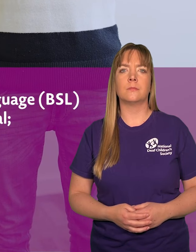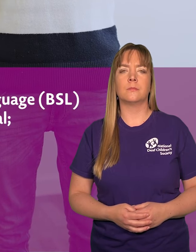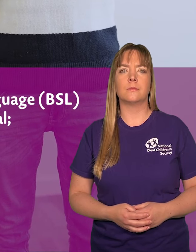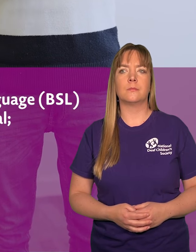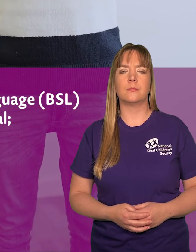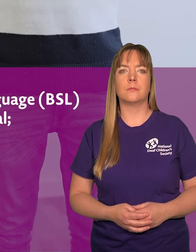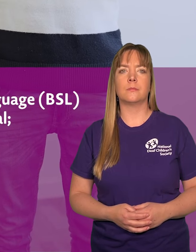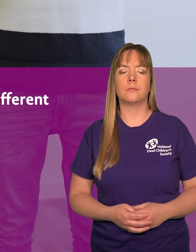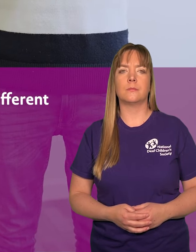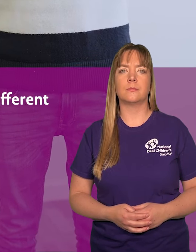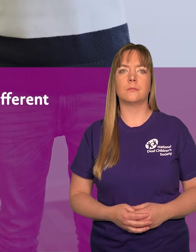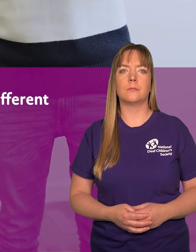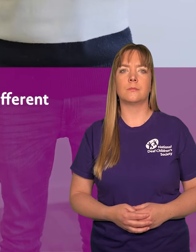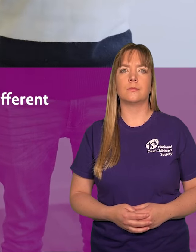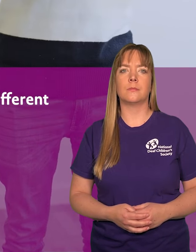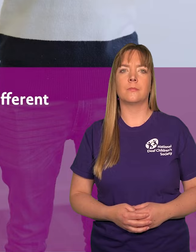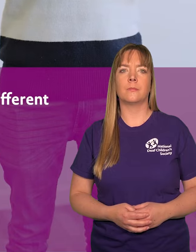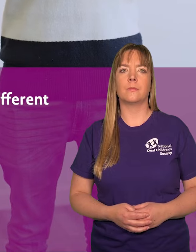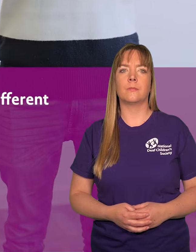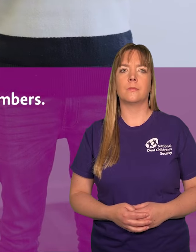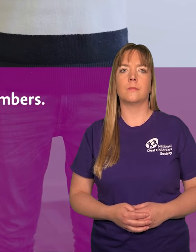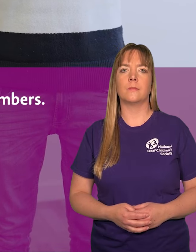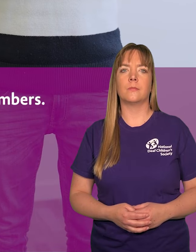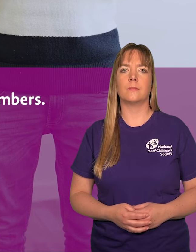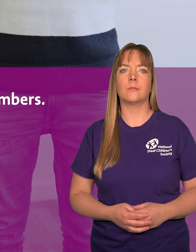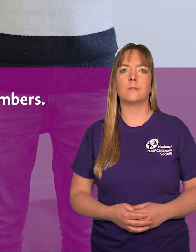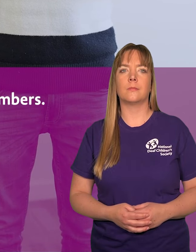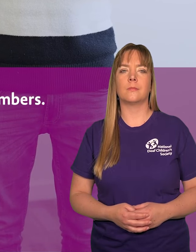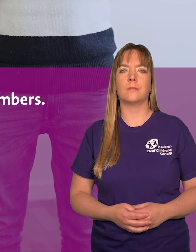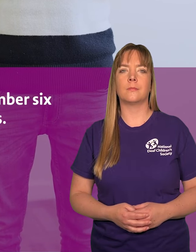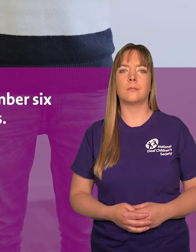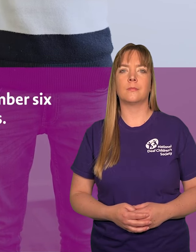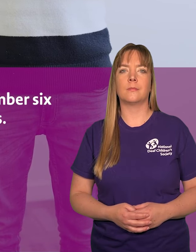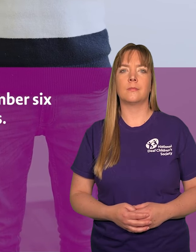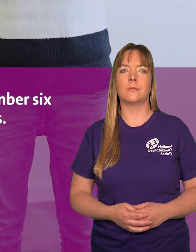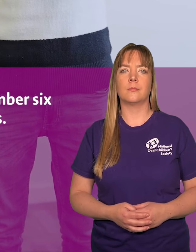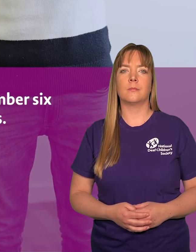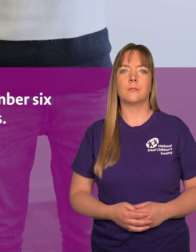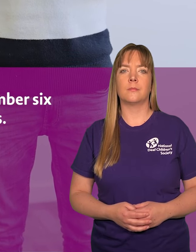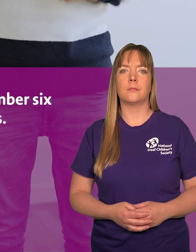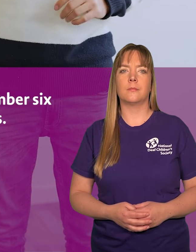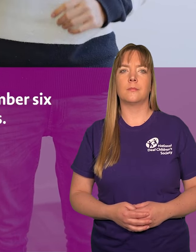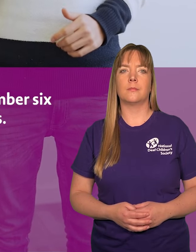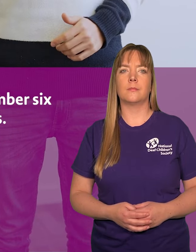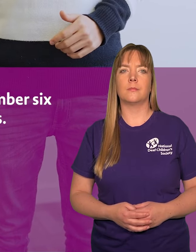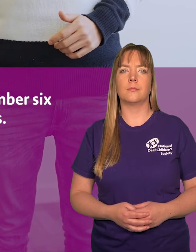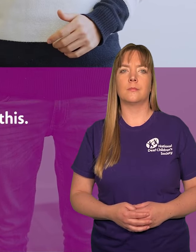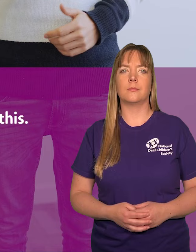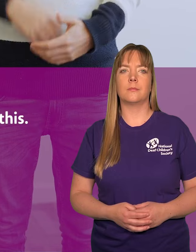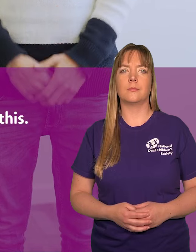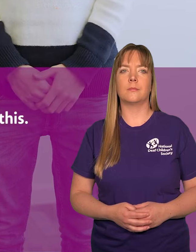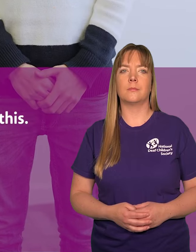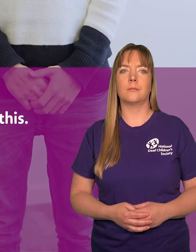signs are regional. This means it's different in lots of places. For example, numbers. In the north, number 6 is signed like